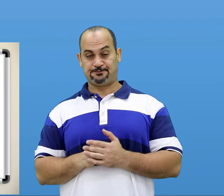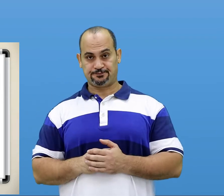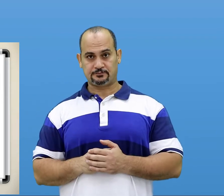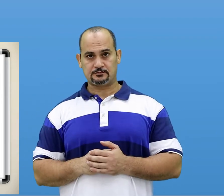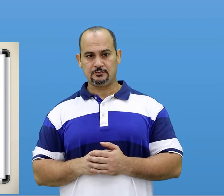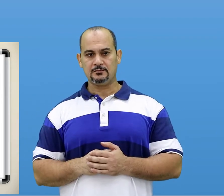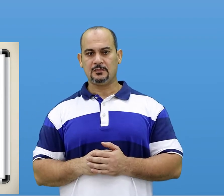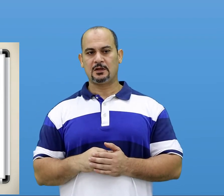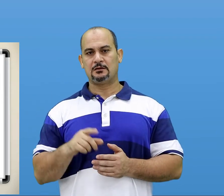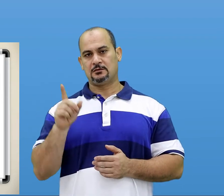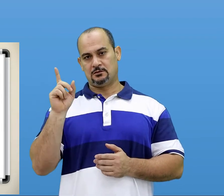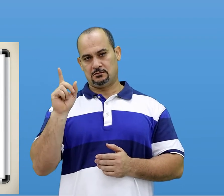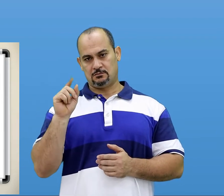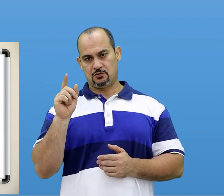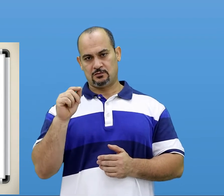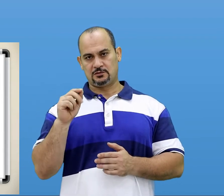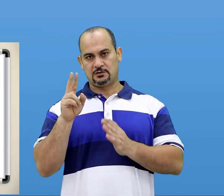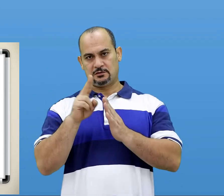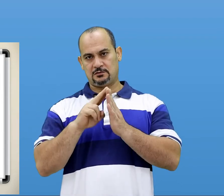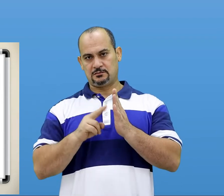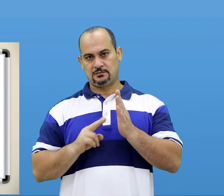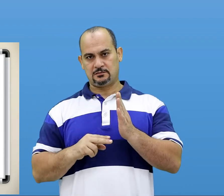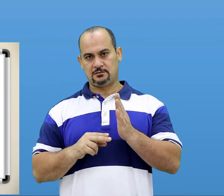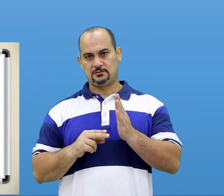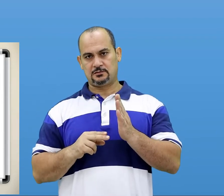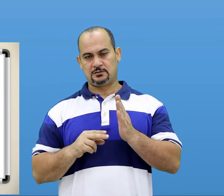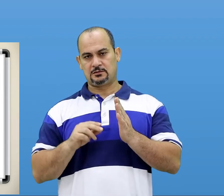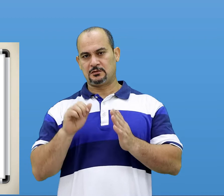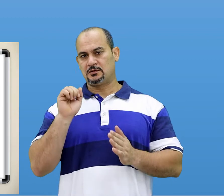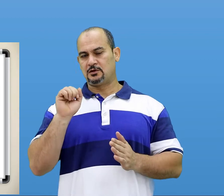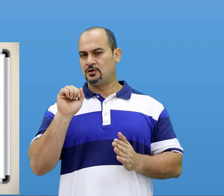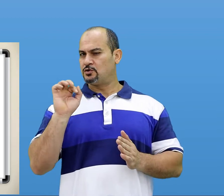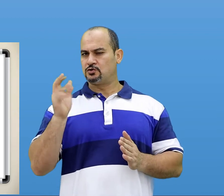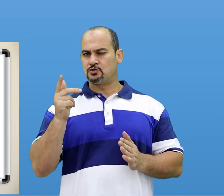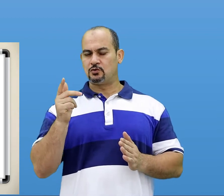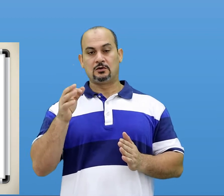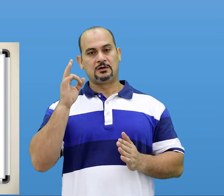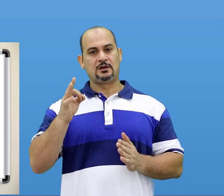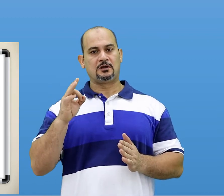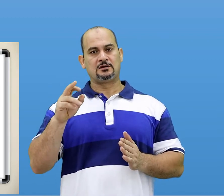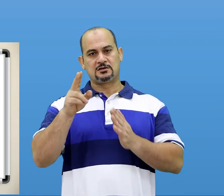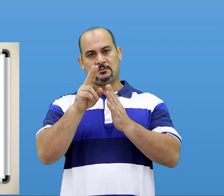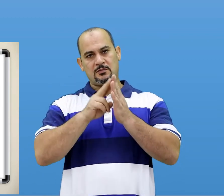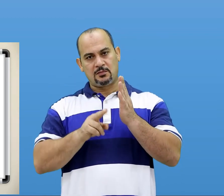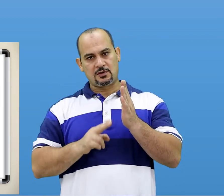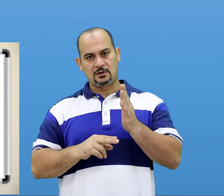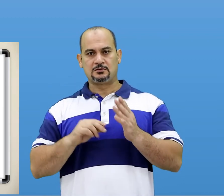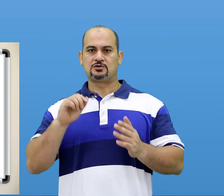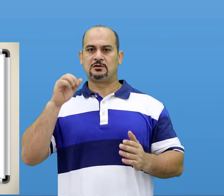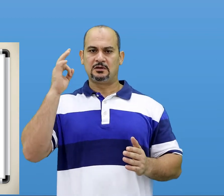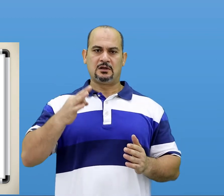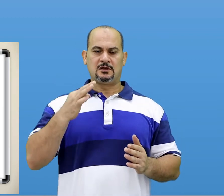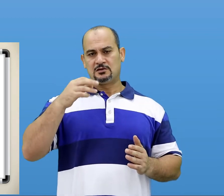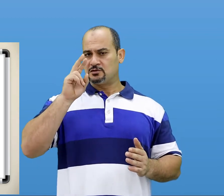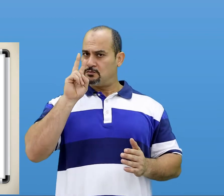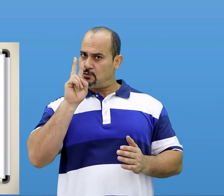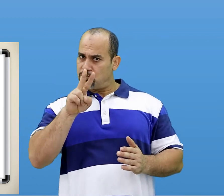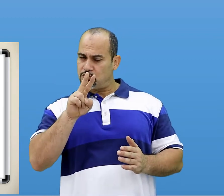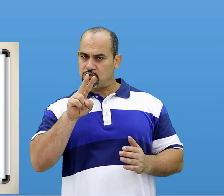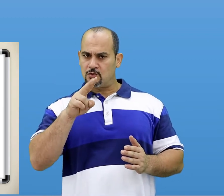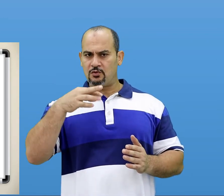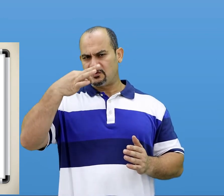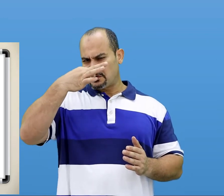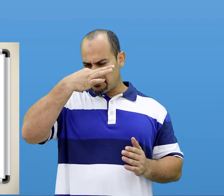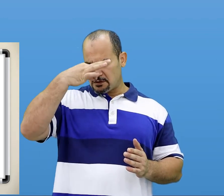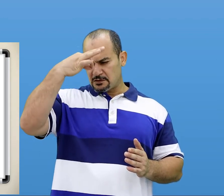A good descriptive essay allows the reader to imagine what the text is describing as if he or she is looking at